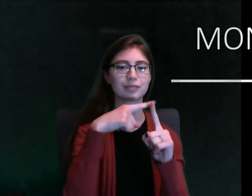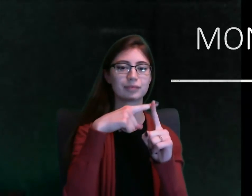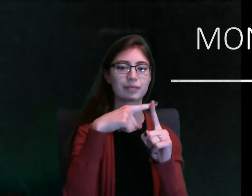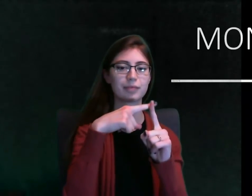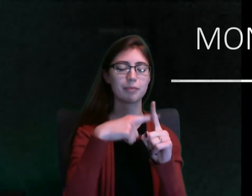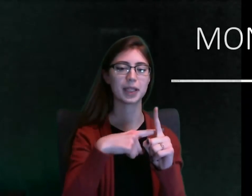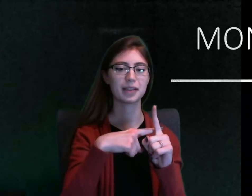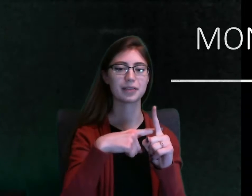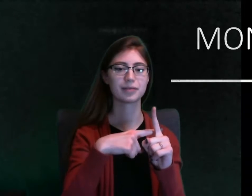Month.